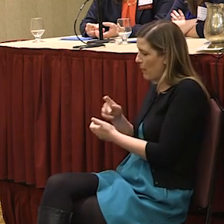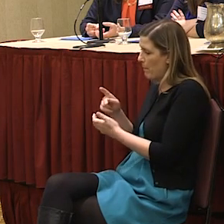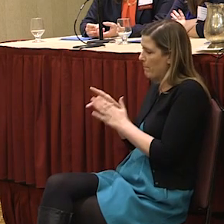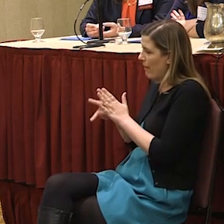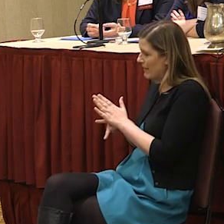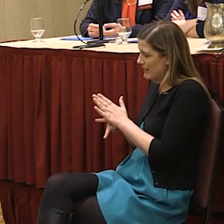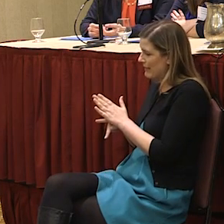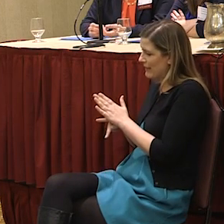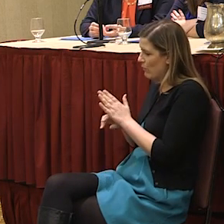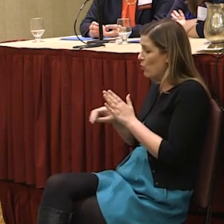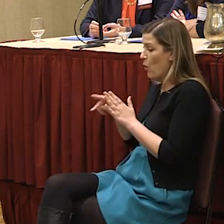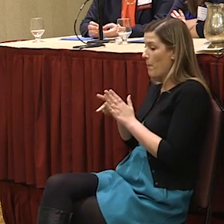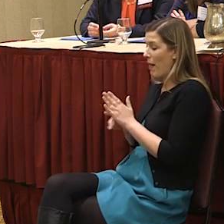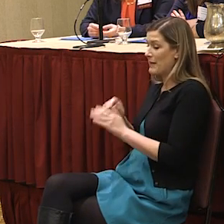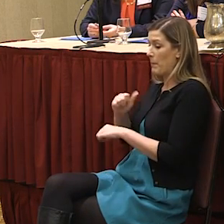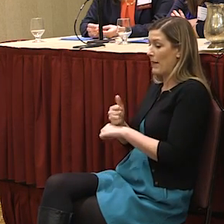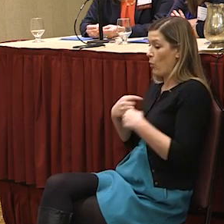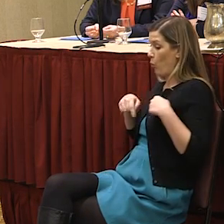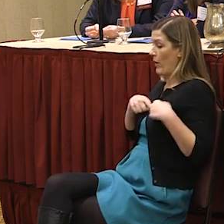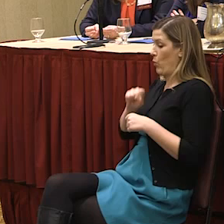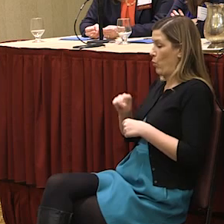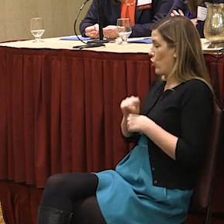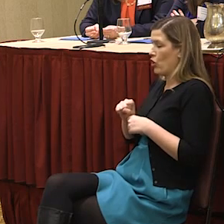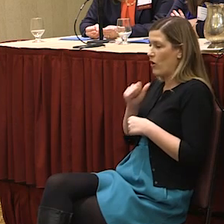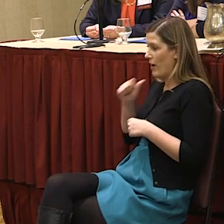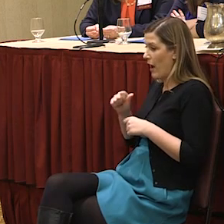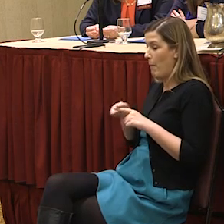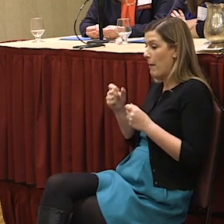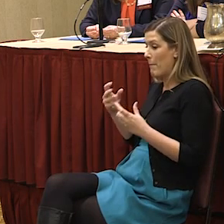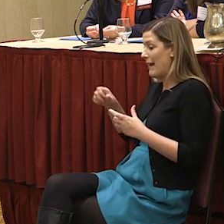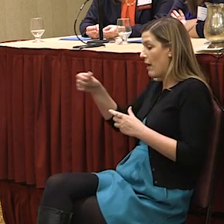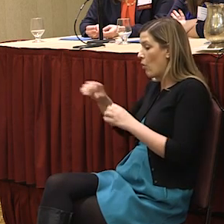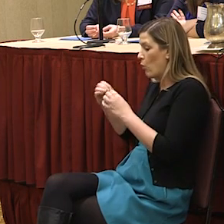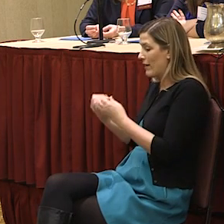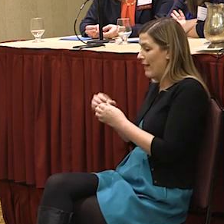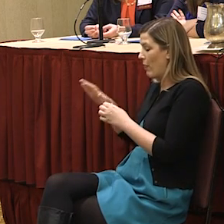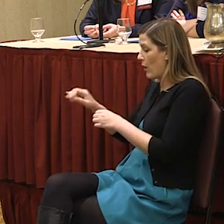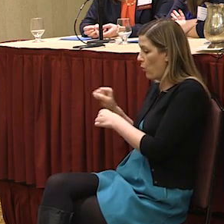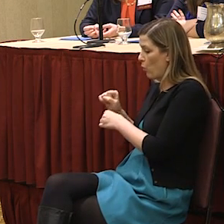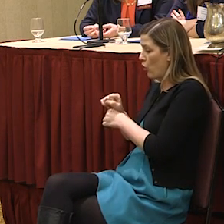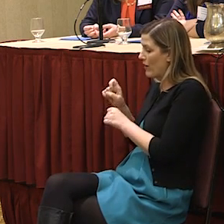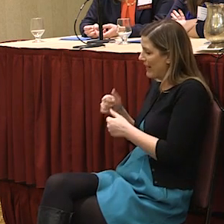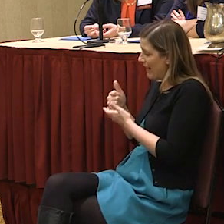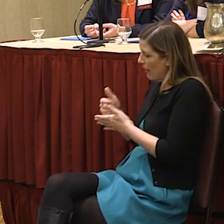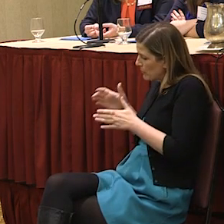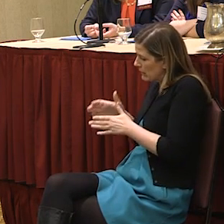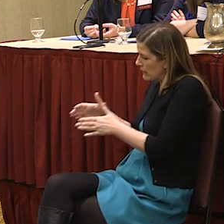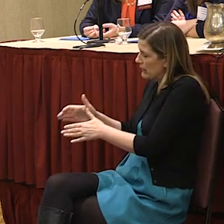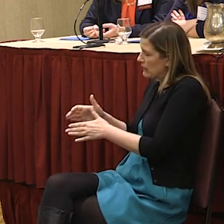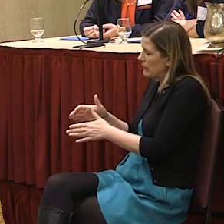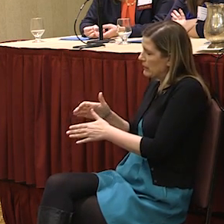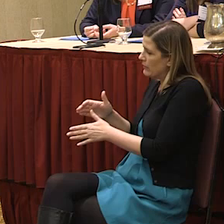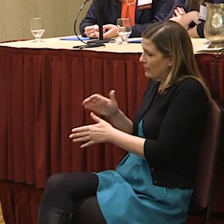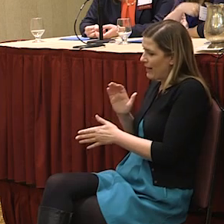have any policies necessarily in place that we're working on, but there's a lot of things that a lot of the other organizations are doing that we can help push along to try to get our